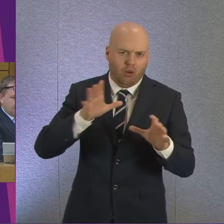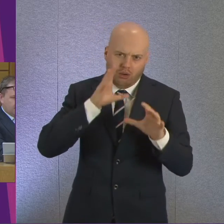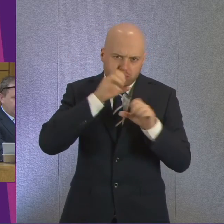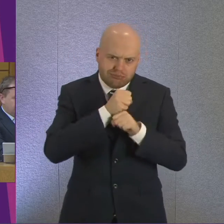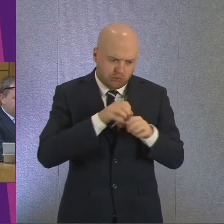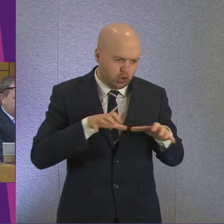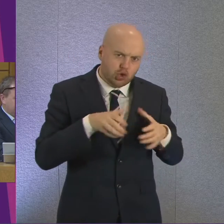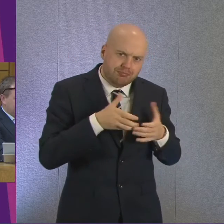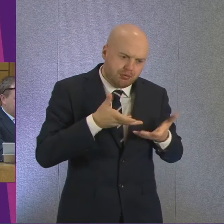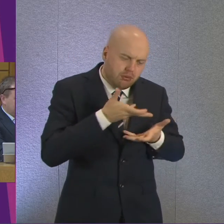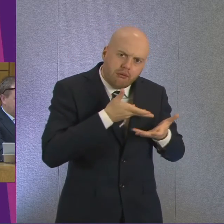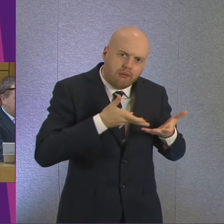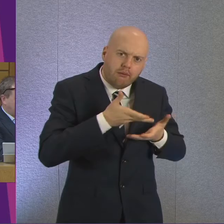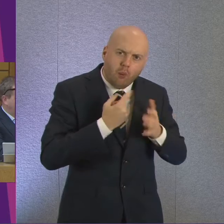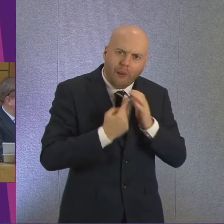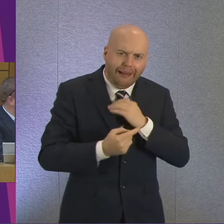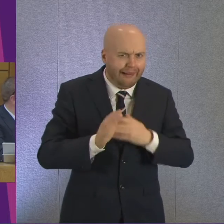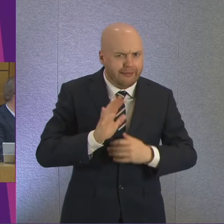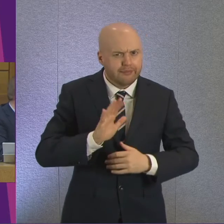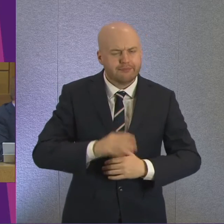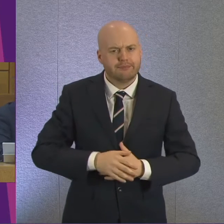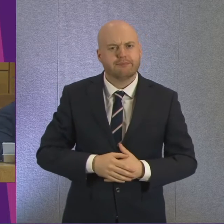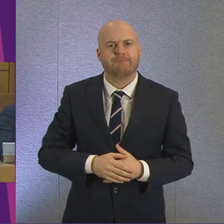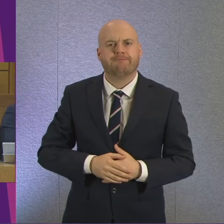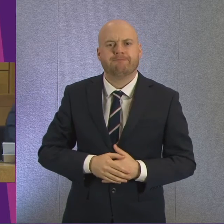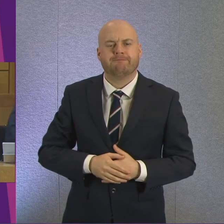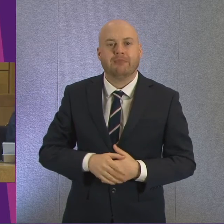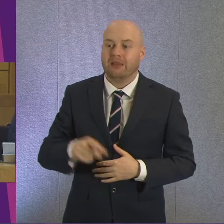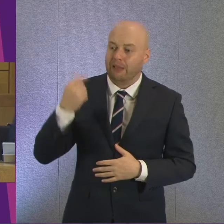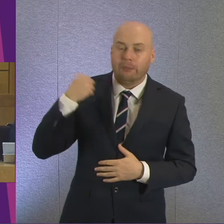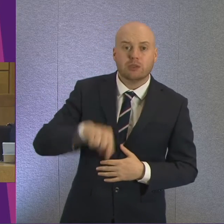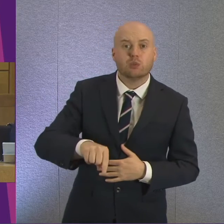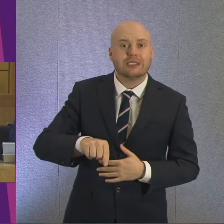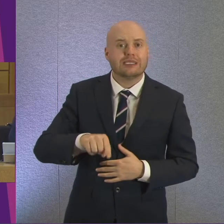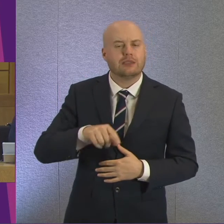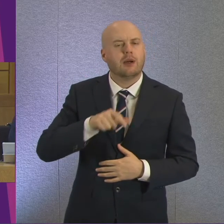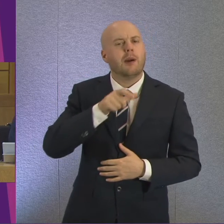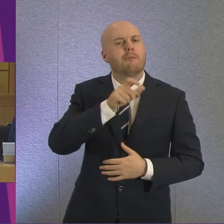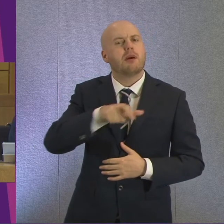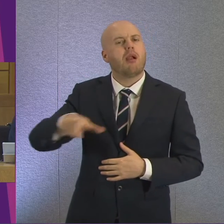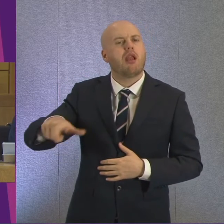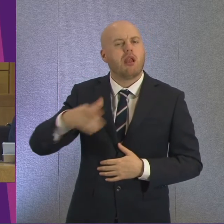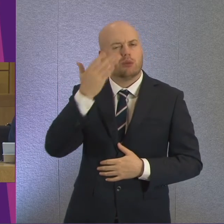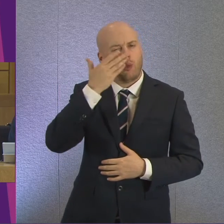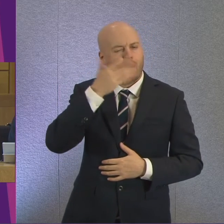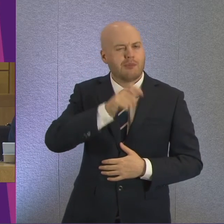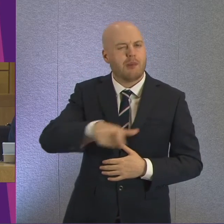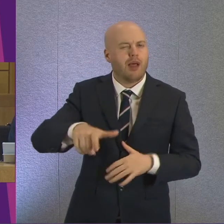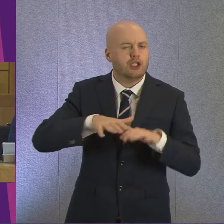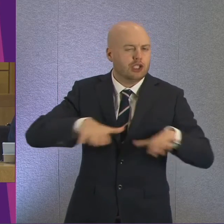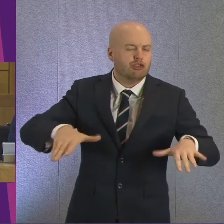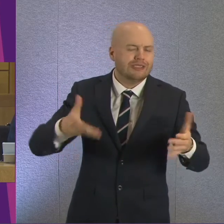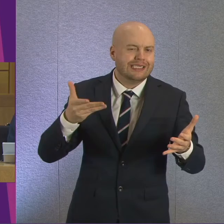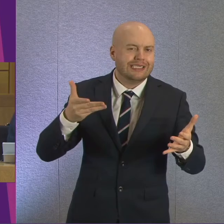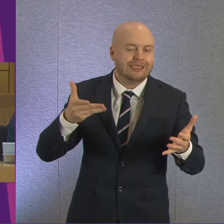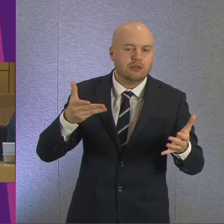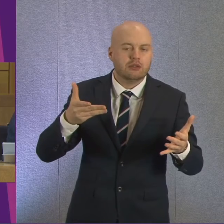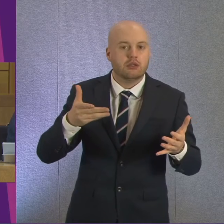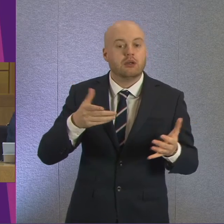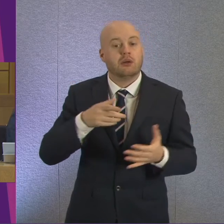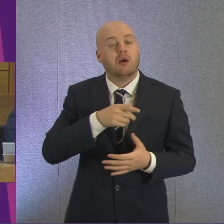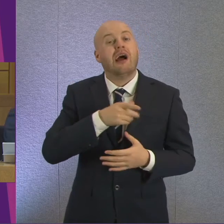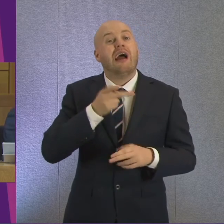saw how wide the attainment gap remains. Pupils from prosperous areas are more likely to achieve 5